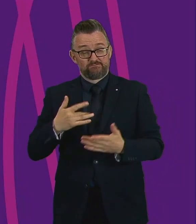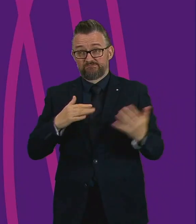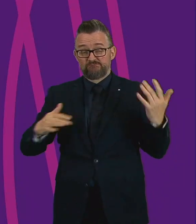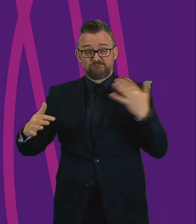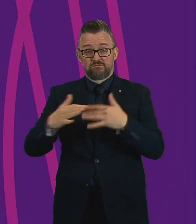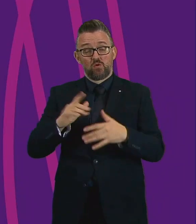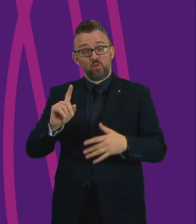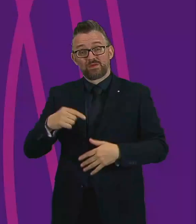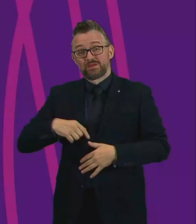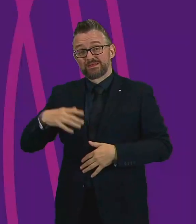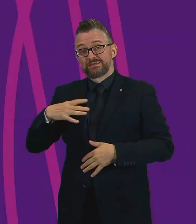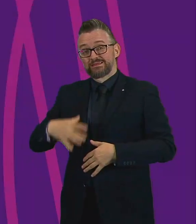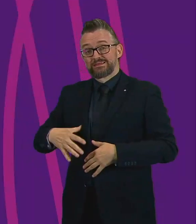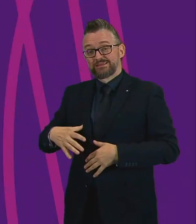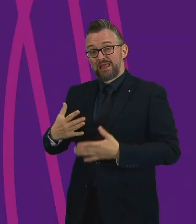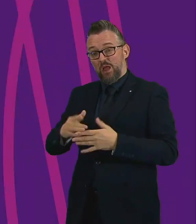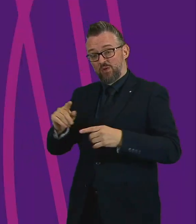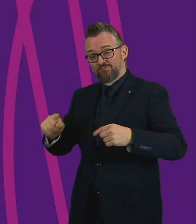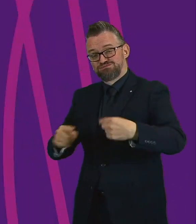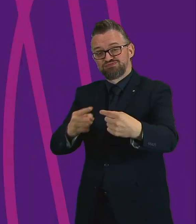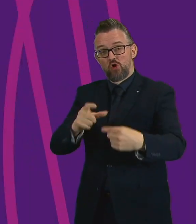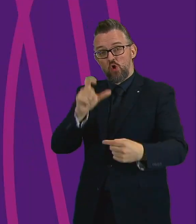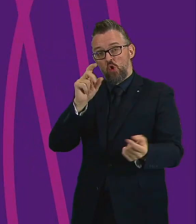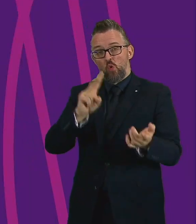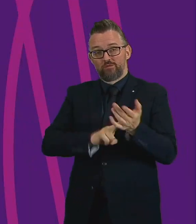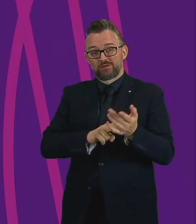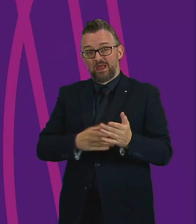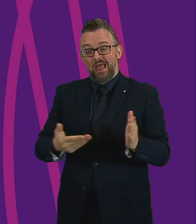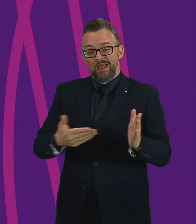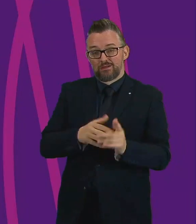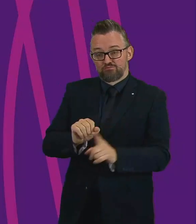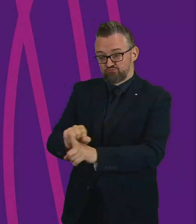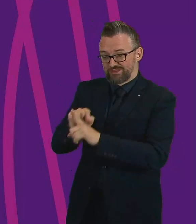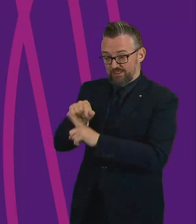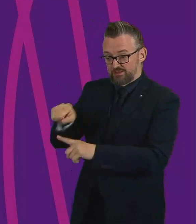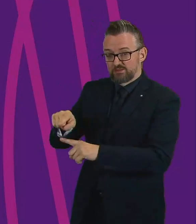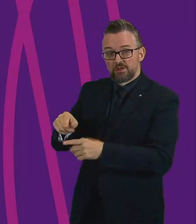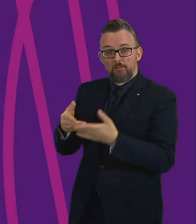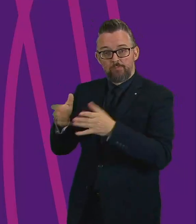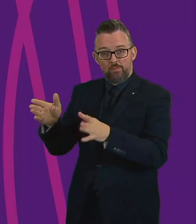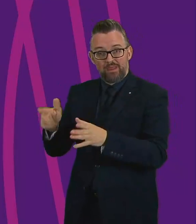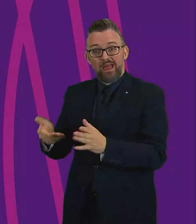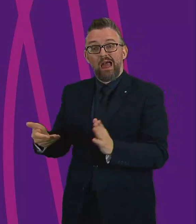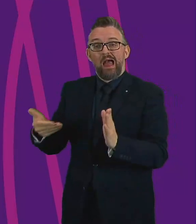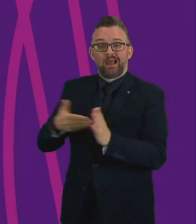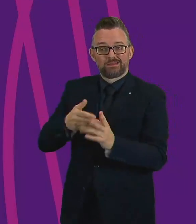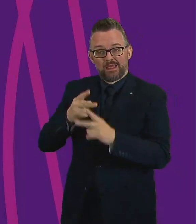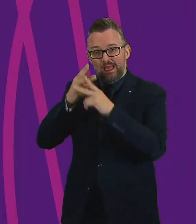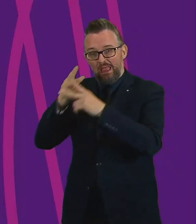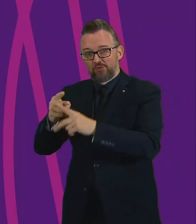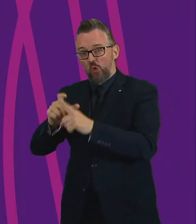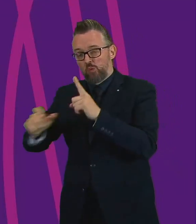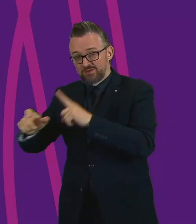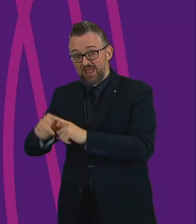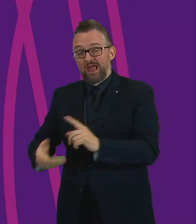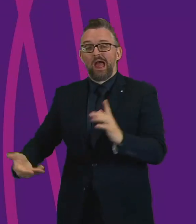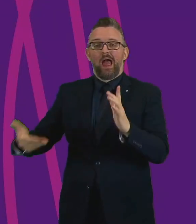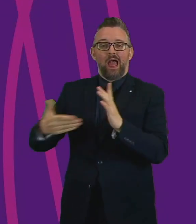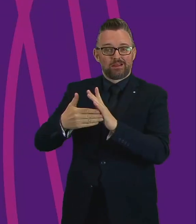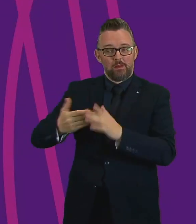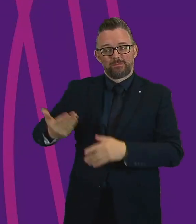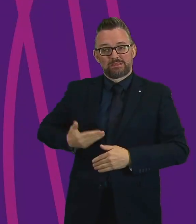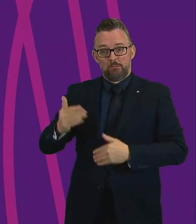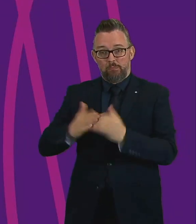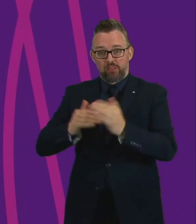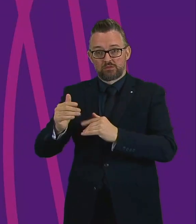is required to combat COVID and protect our public services and care for our communities and build businesses